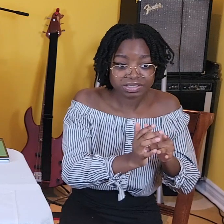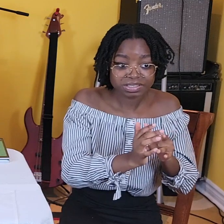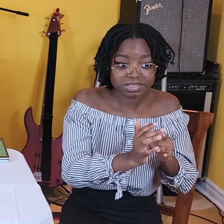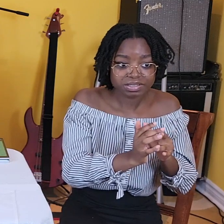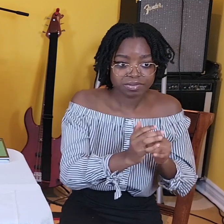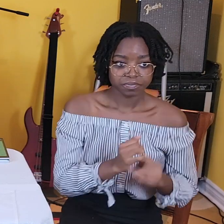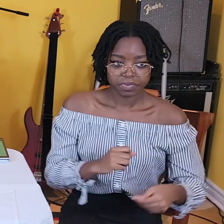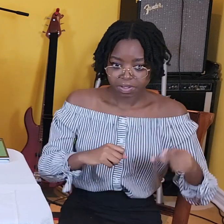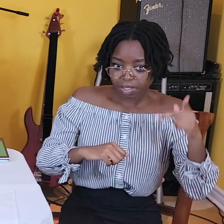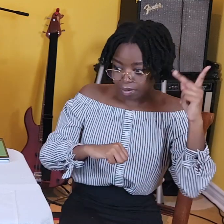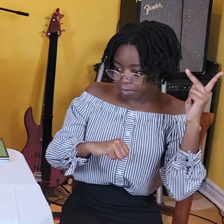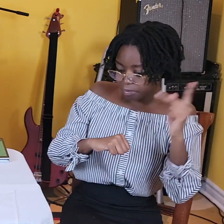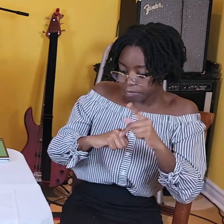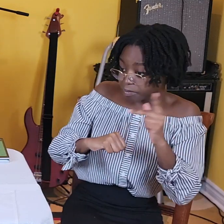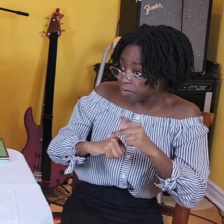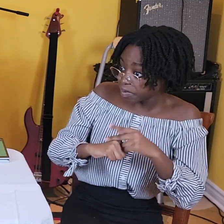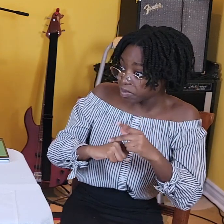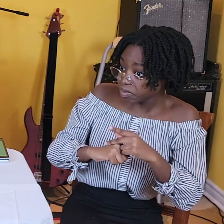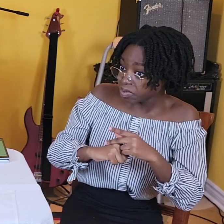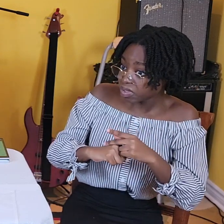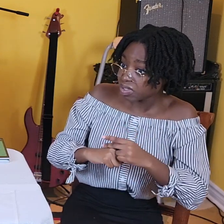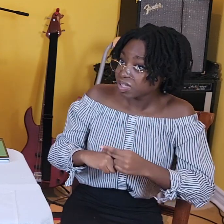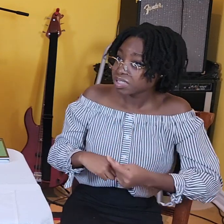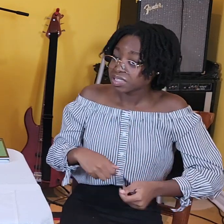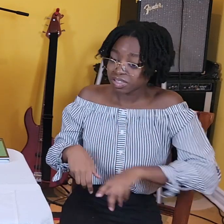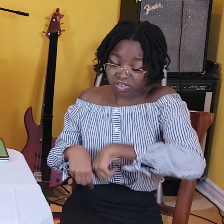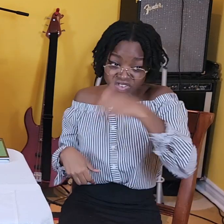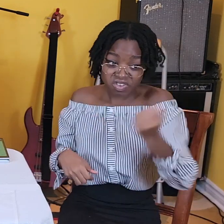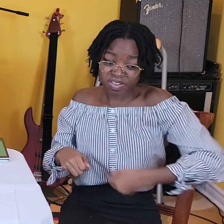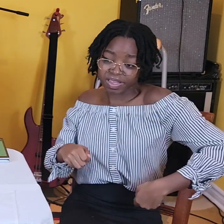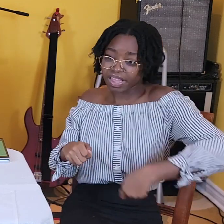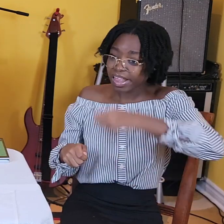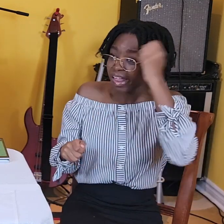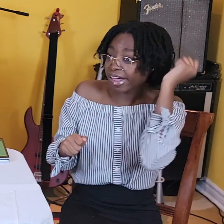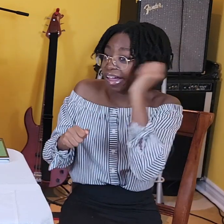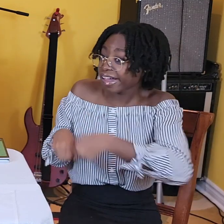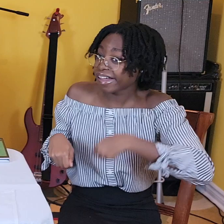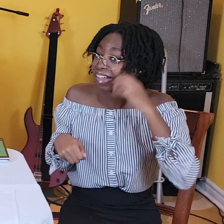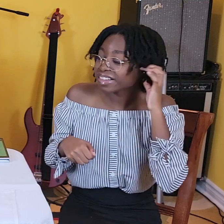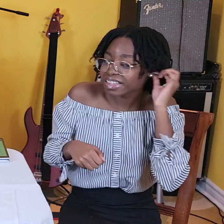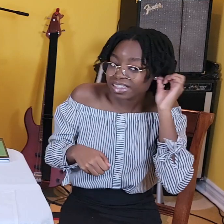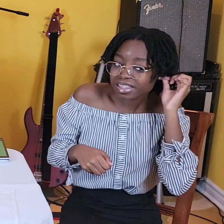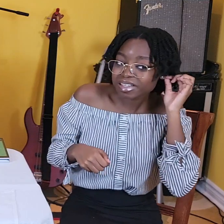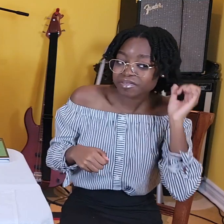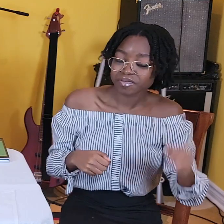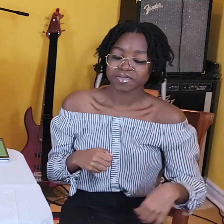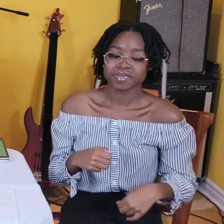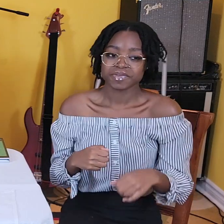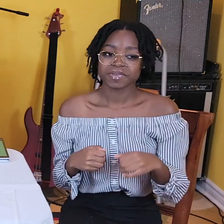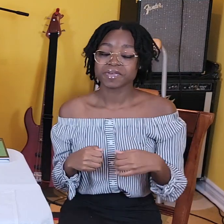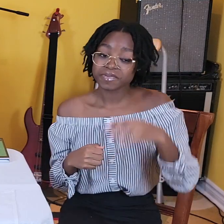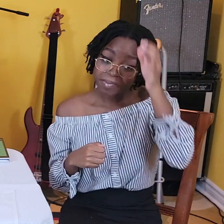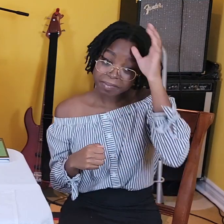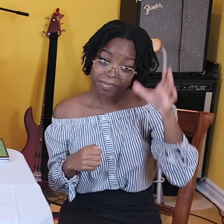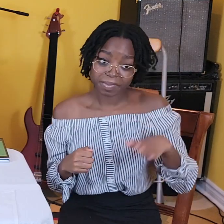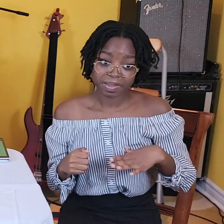But Jesus said to him, "Put your sword in its place, for all who take the sword will perish by the